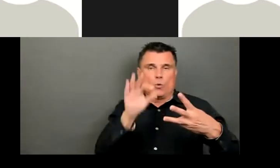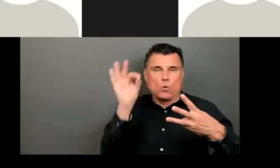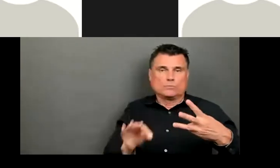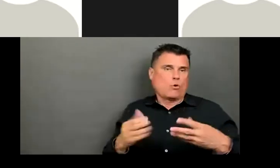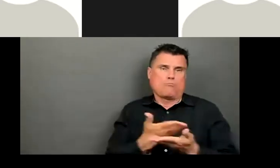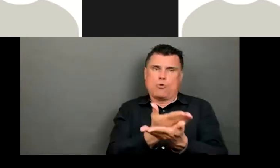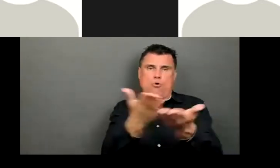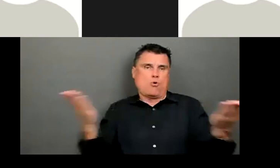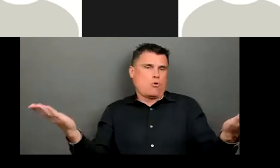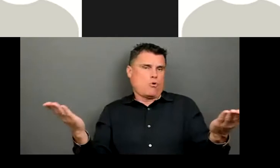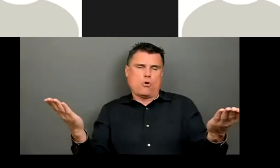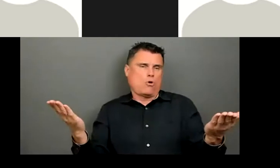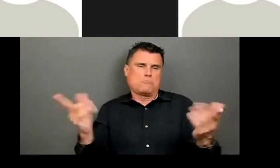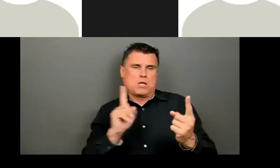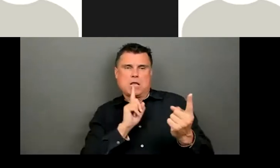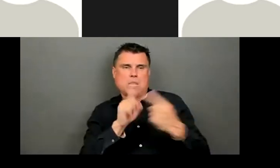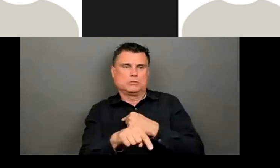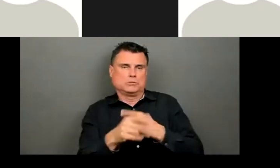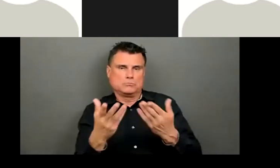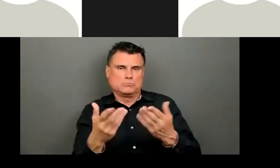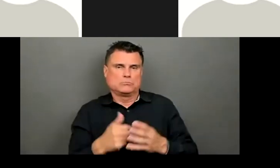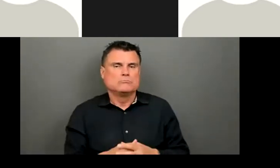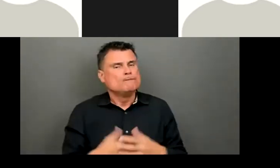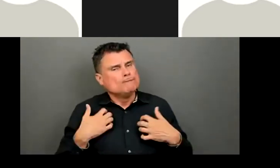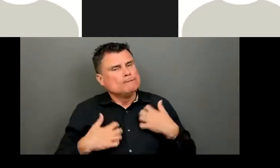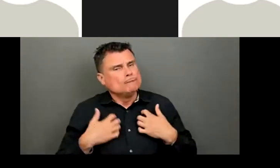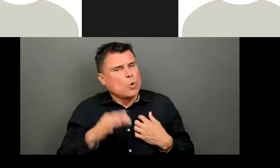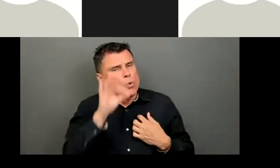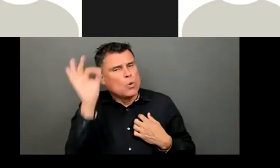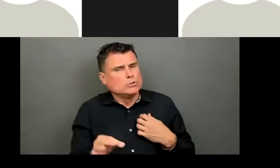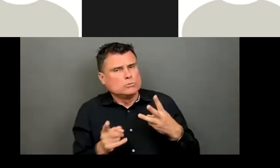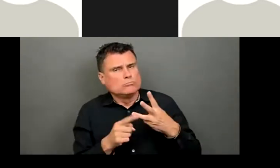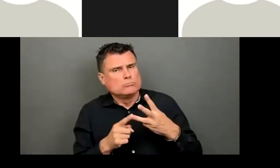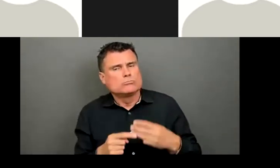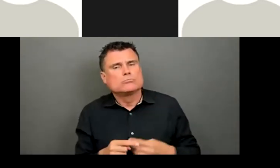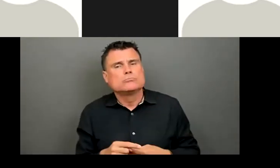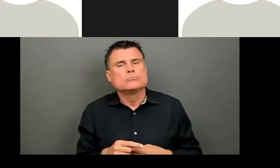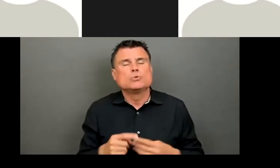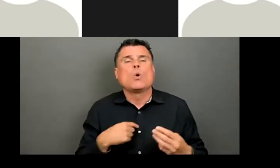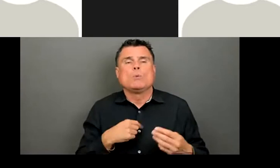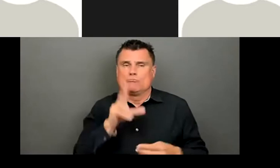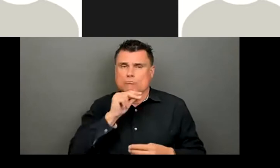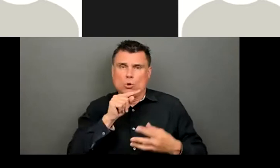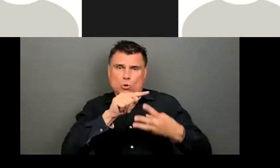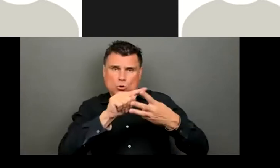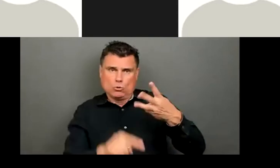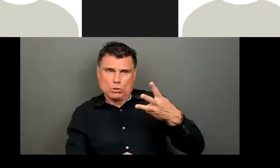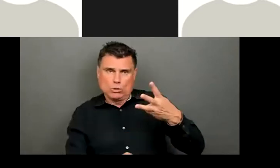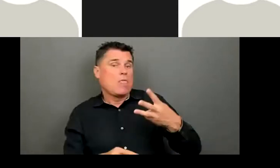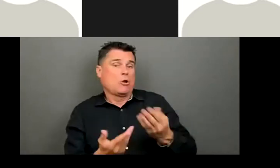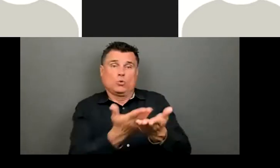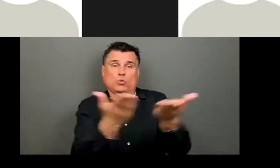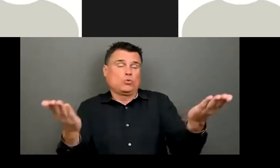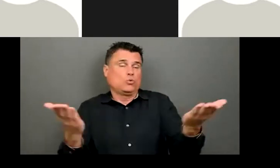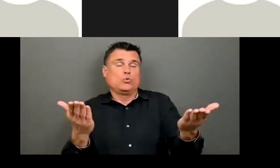And I think it's a very interesting question. So I'm going to read it as well, and then any of the panel members can come in and respond.